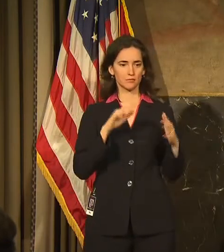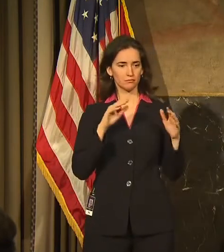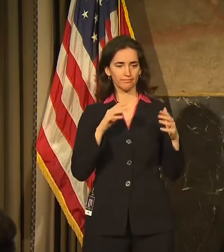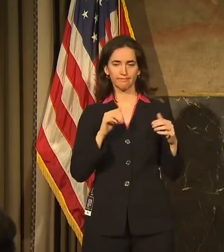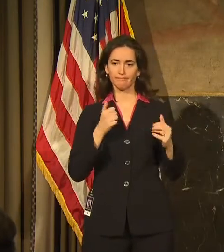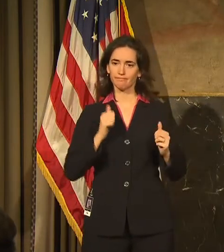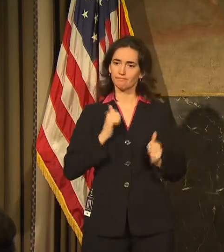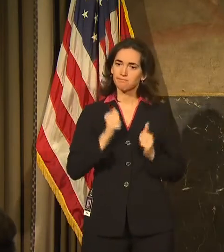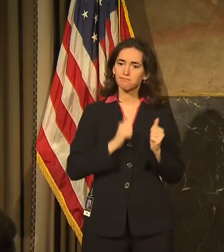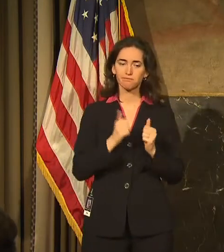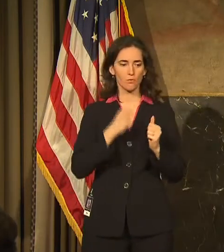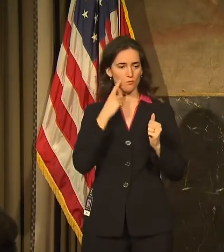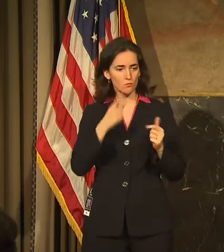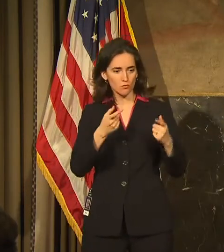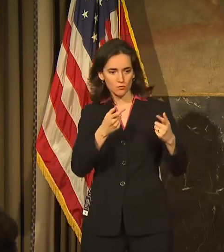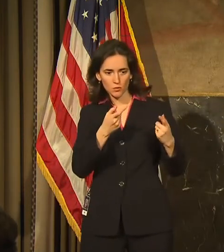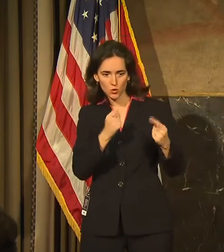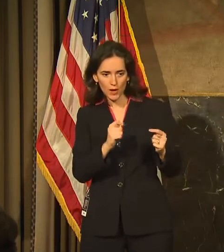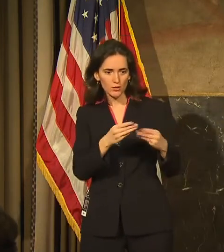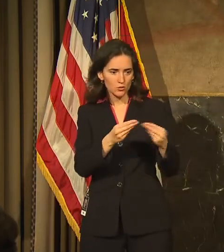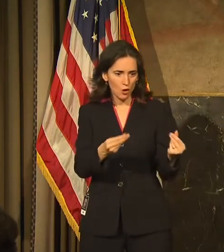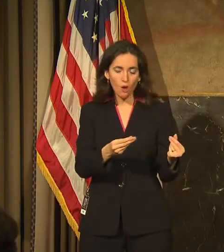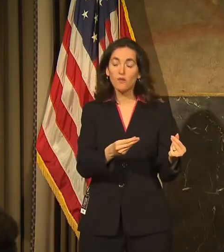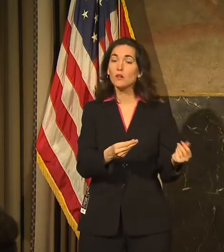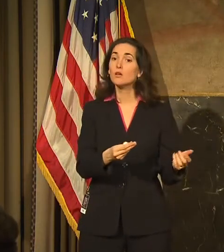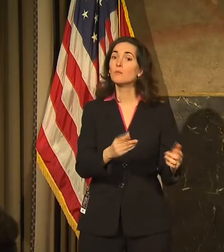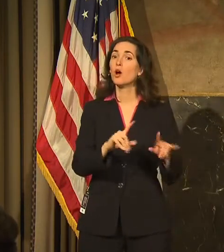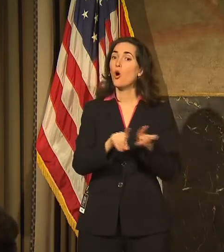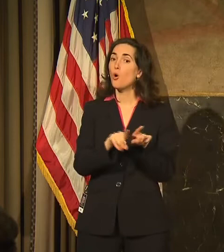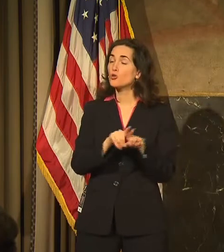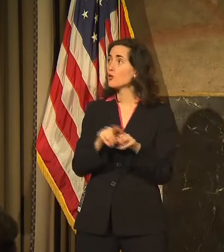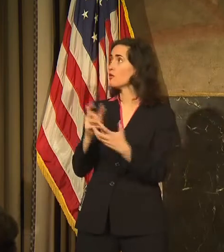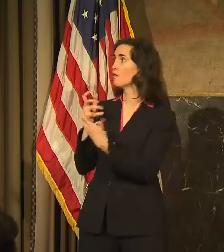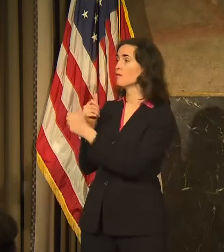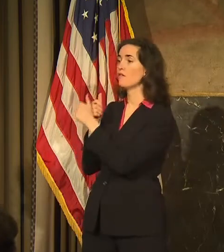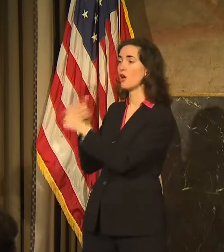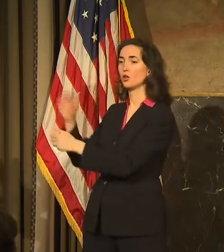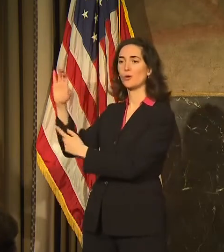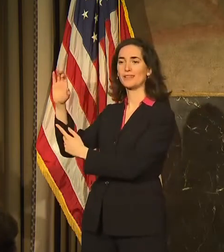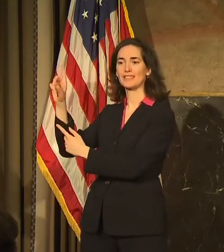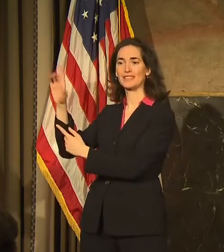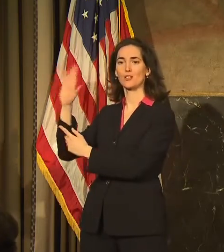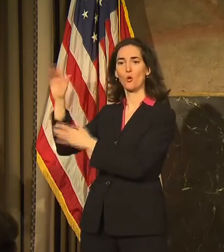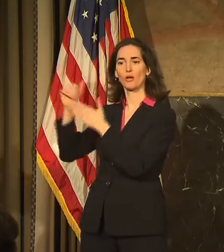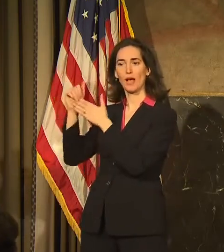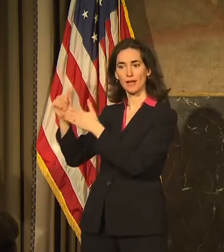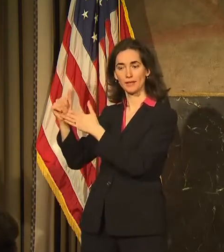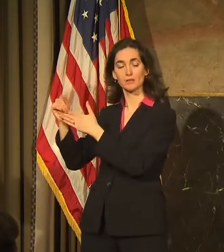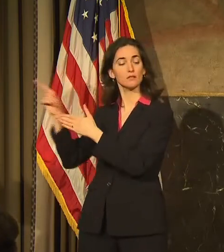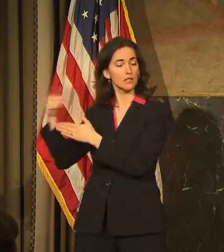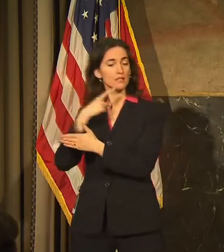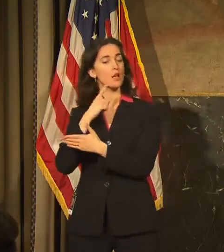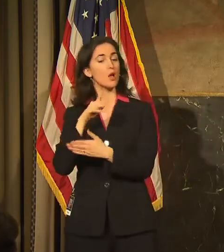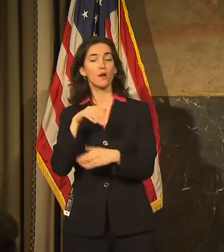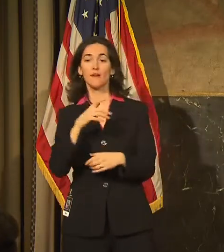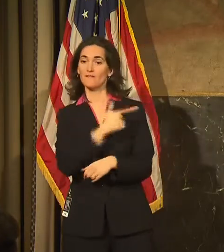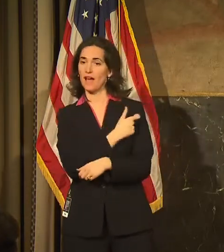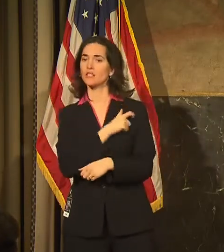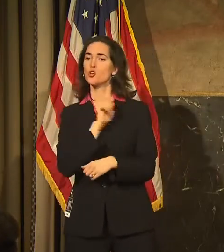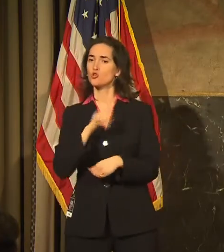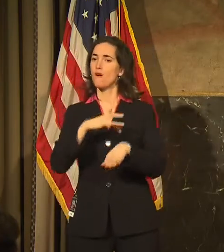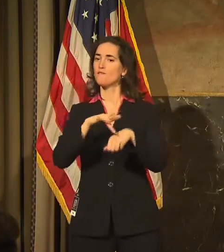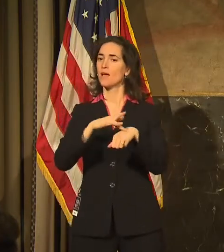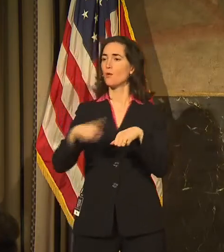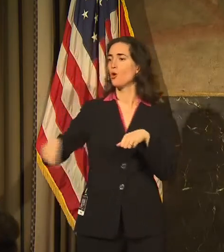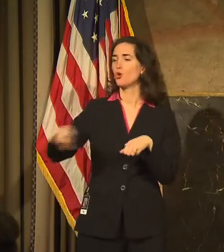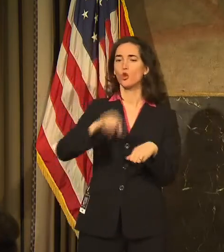but also is faithful to the CDC's guidance that we should make the vaccine available to